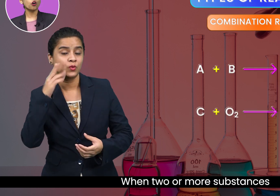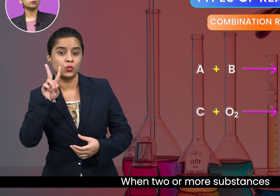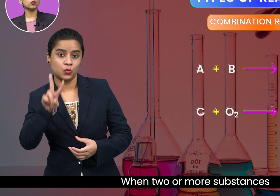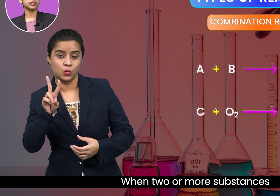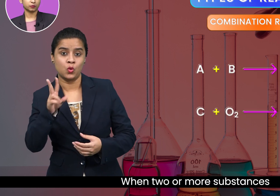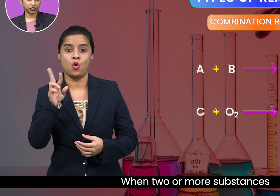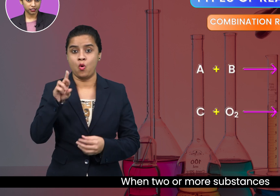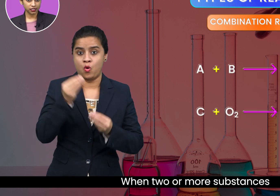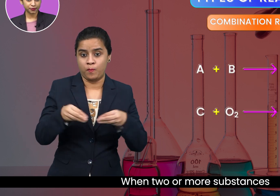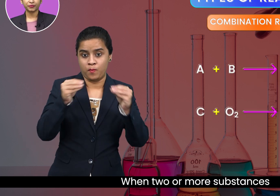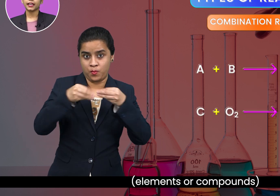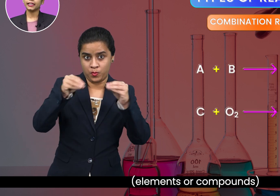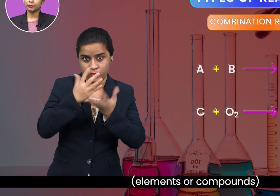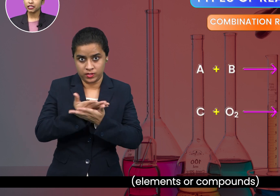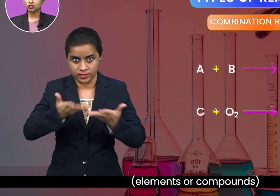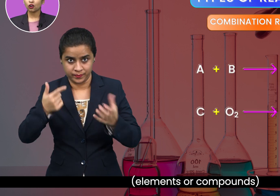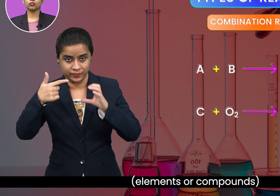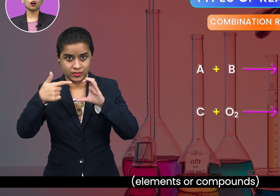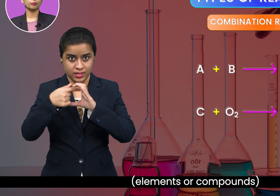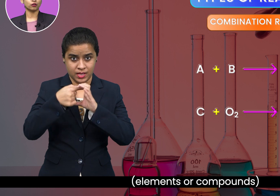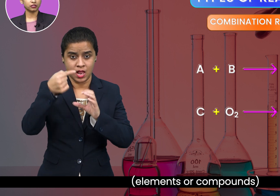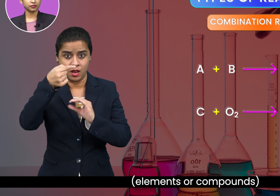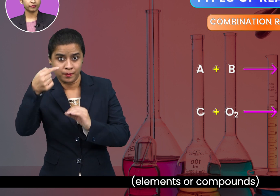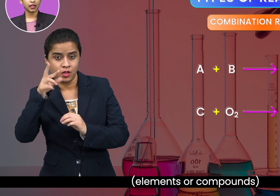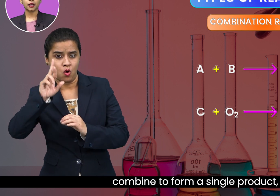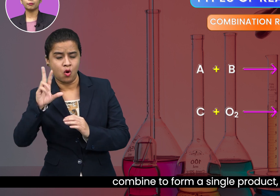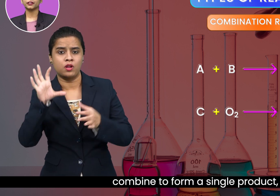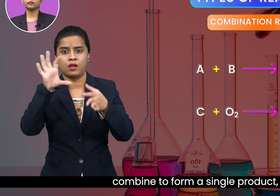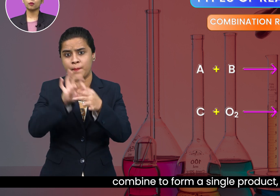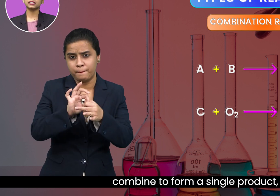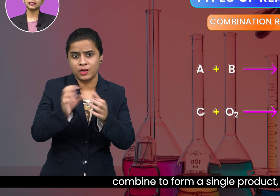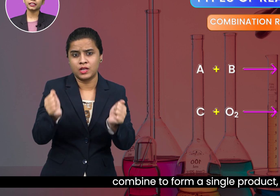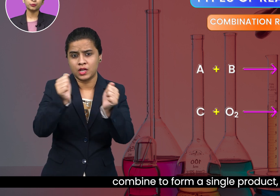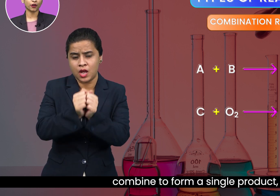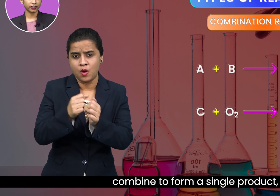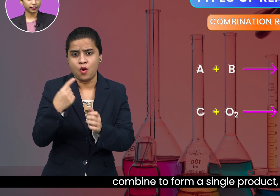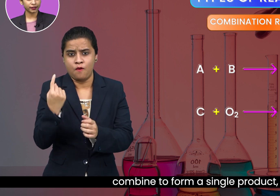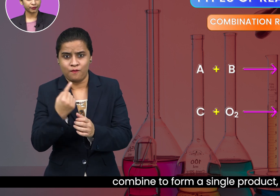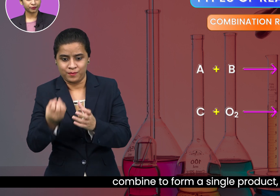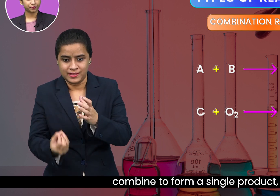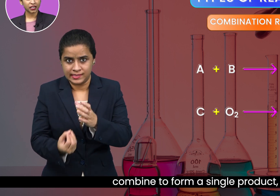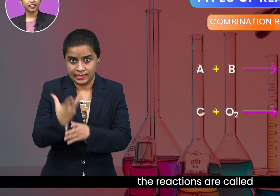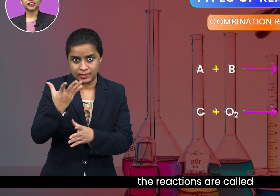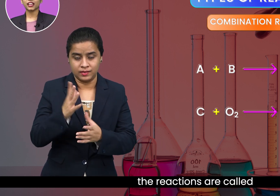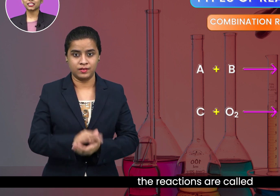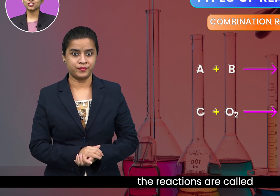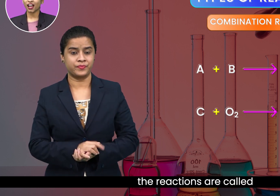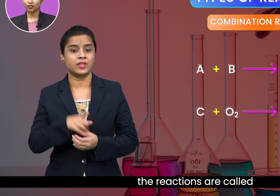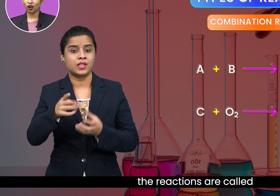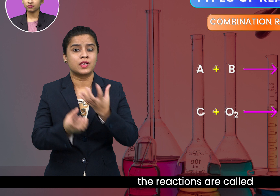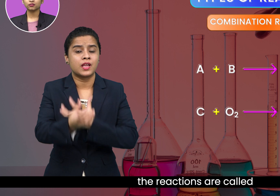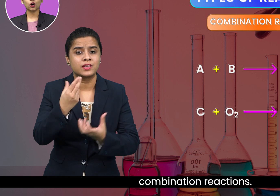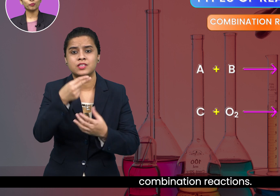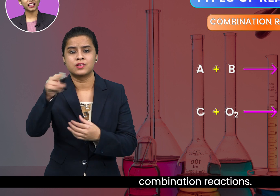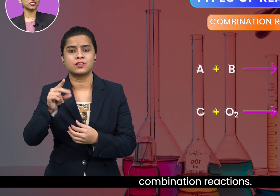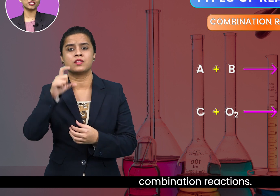When two or more substances, elements or compounds combine to form a single product, the reactions are